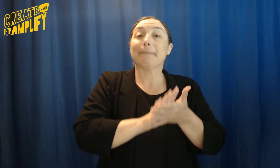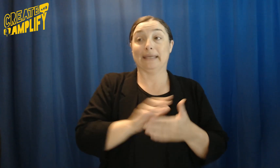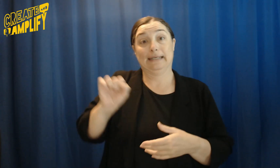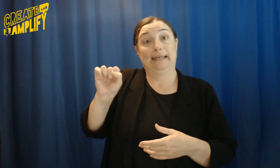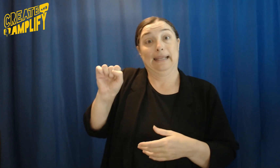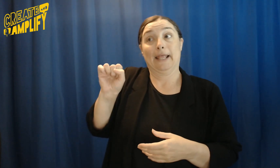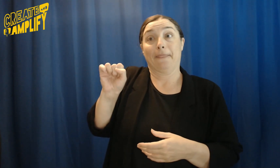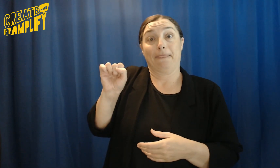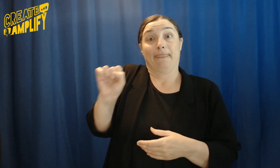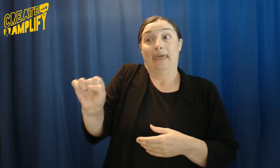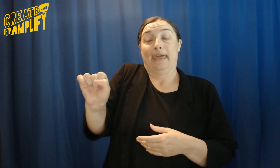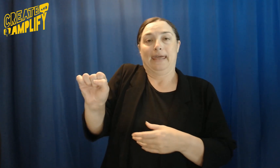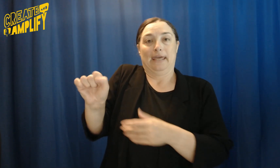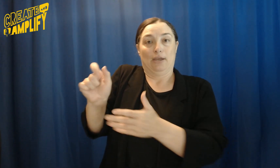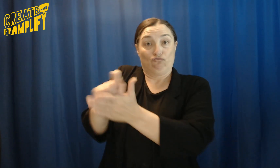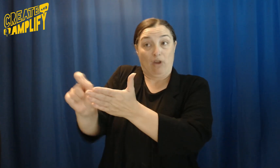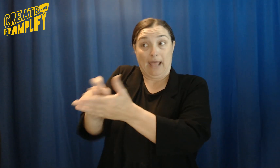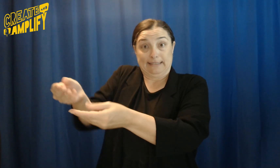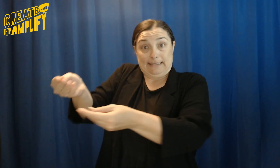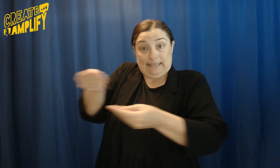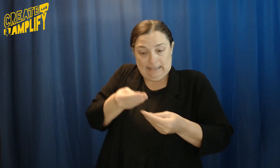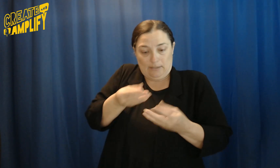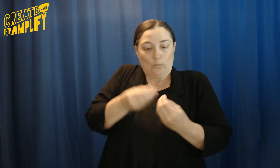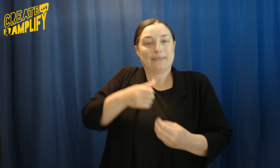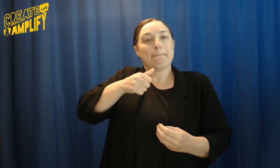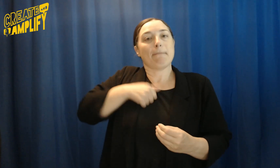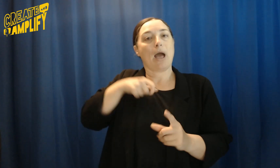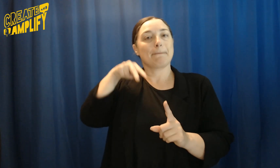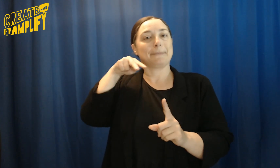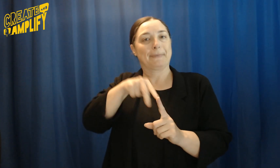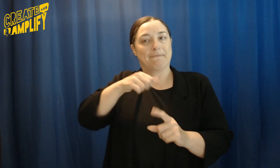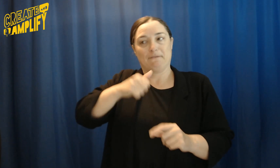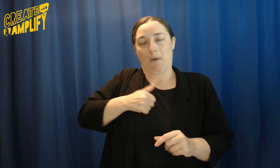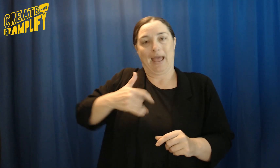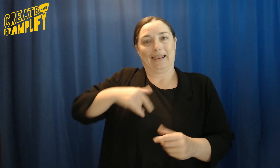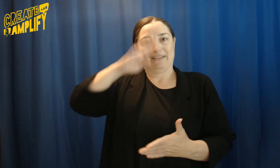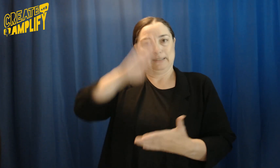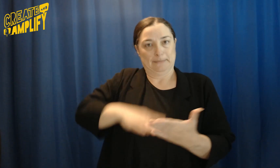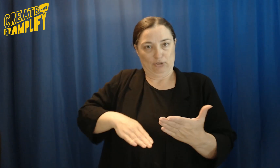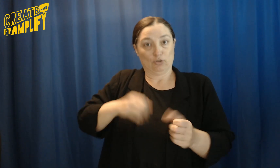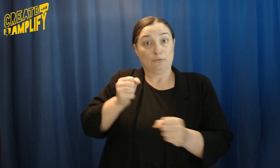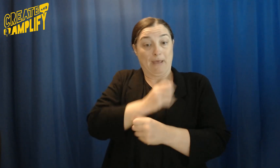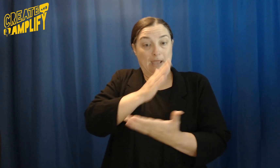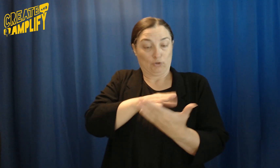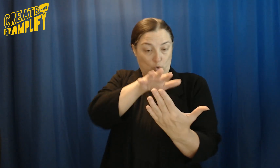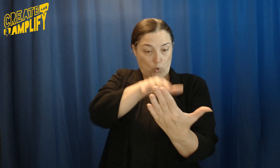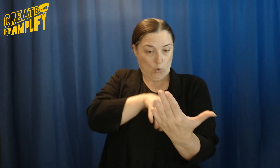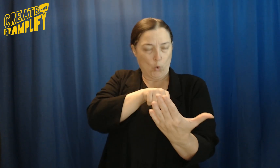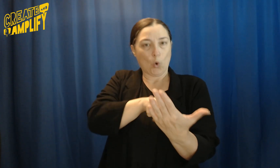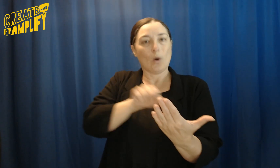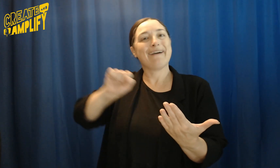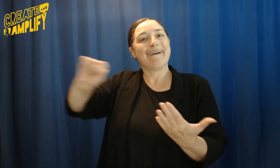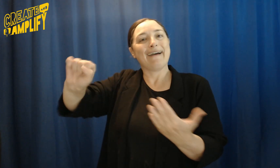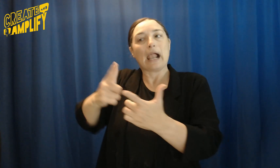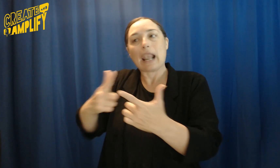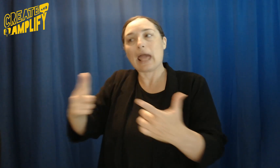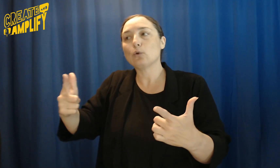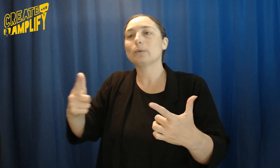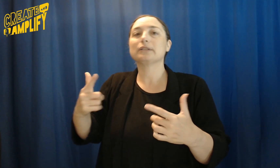from your specific perspective, your lived experience, to make sure that language used isn't going to be othering or